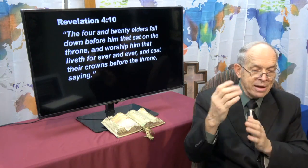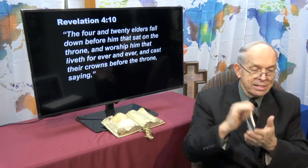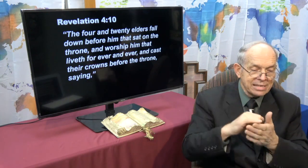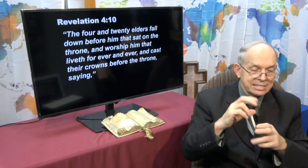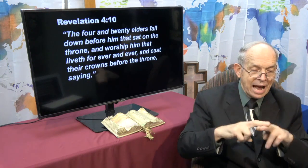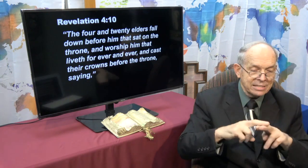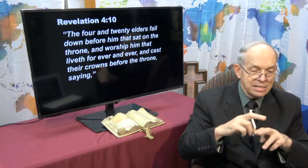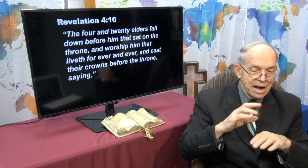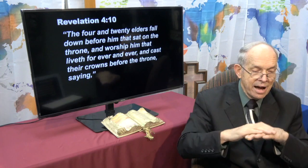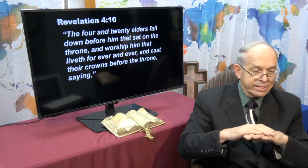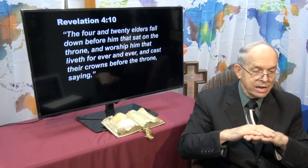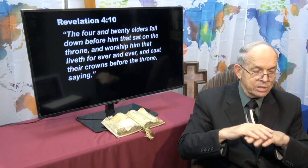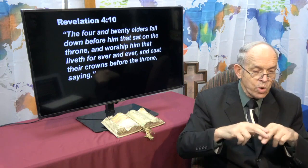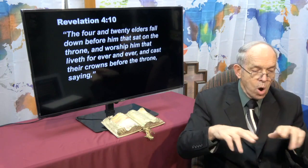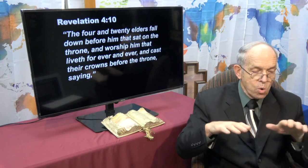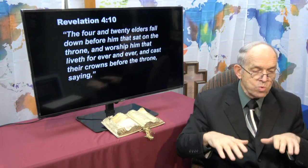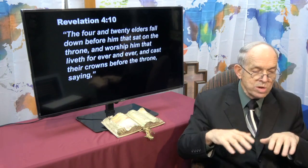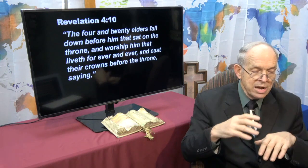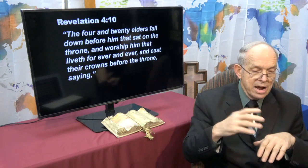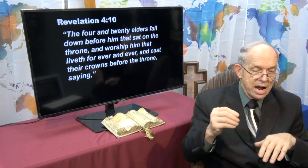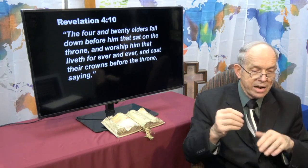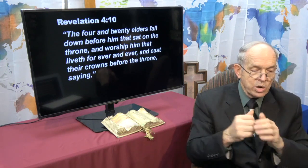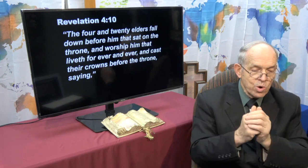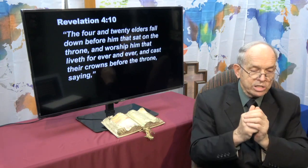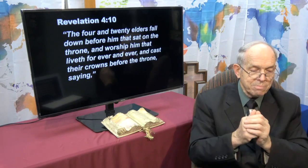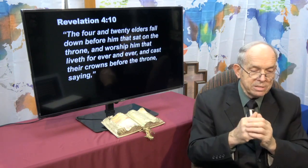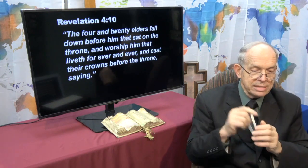that sat at the throne and worship him